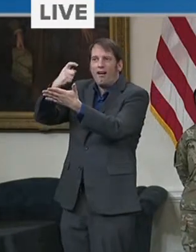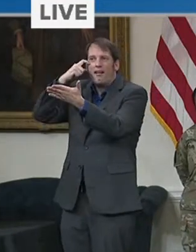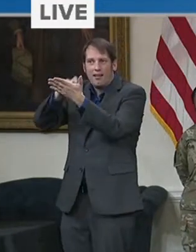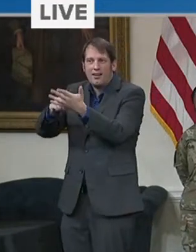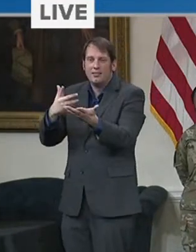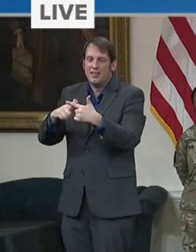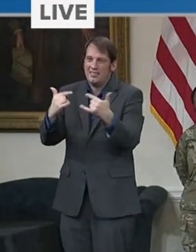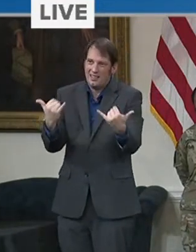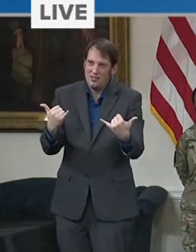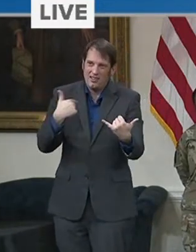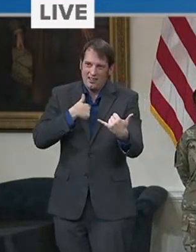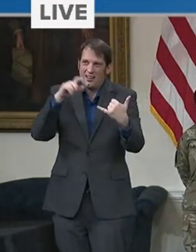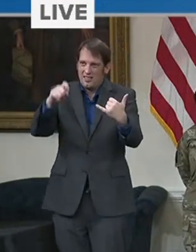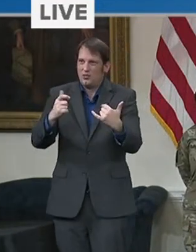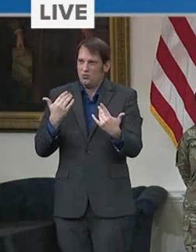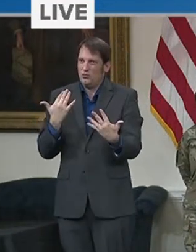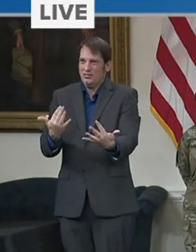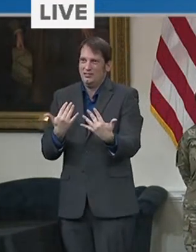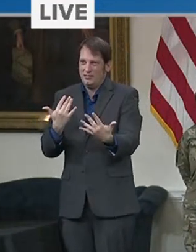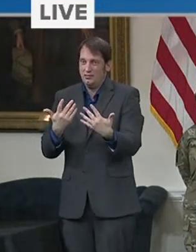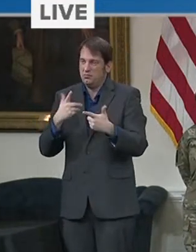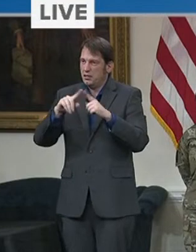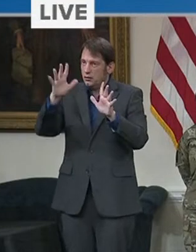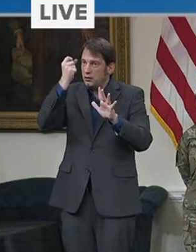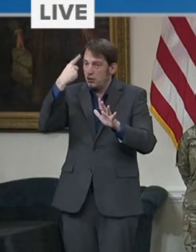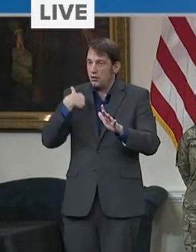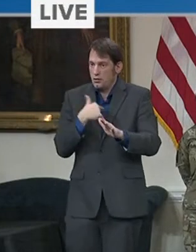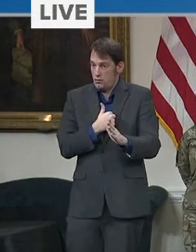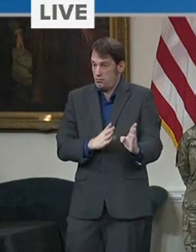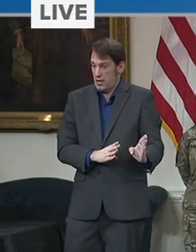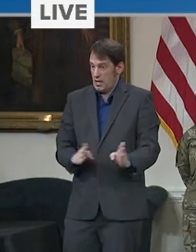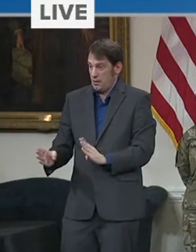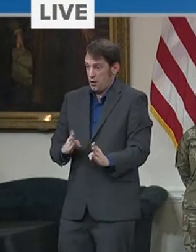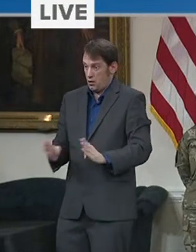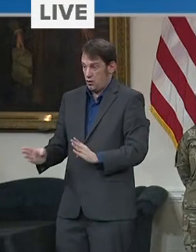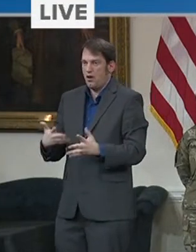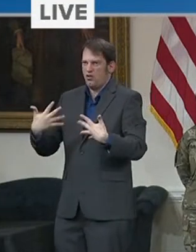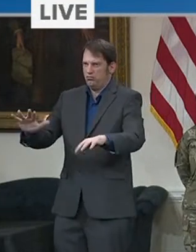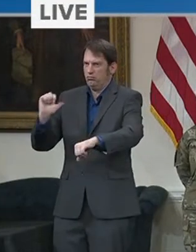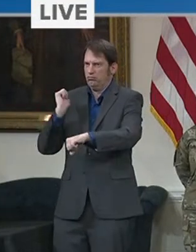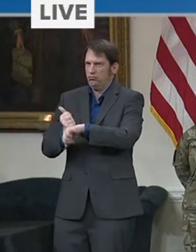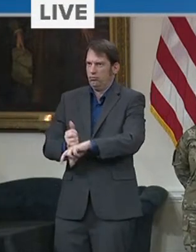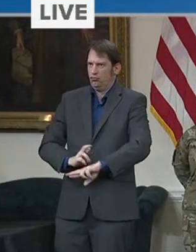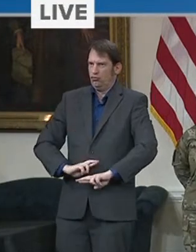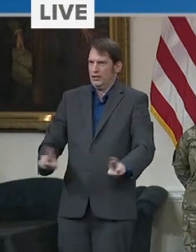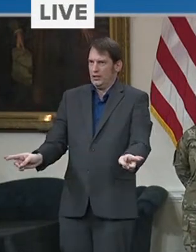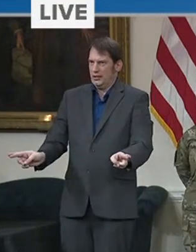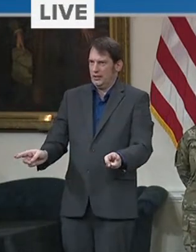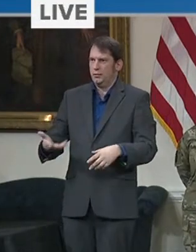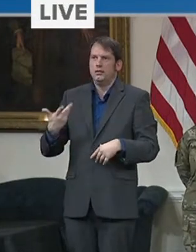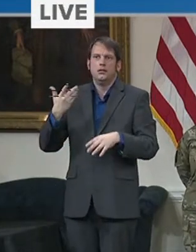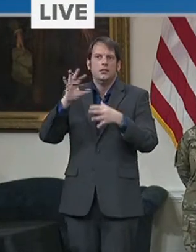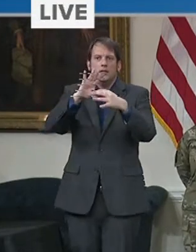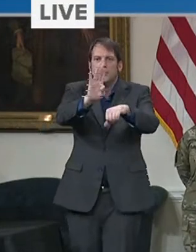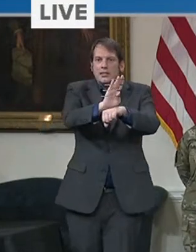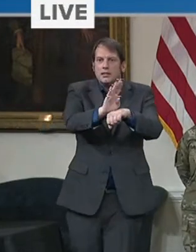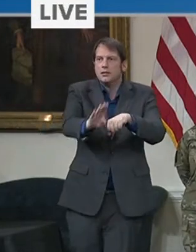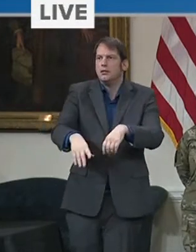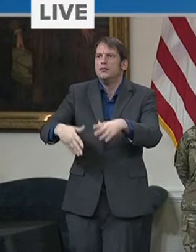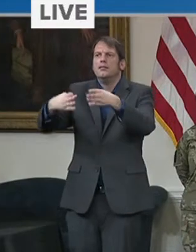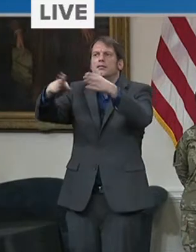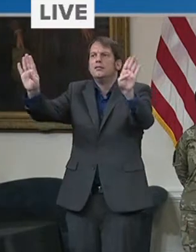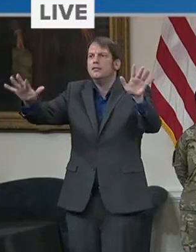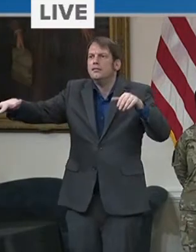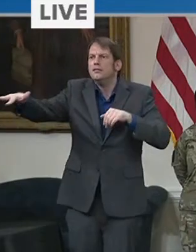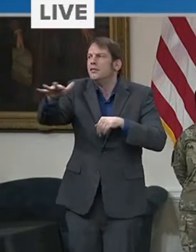all-of-Maryland approach for vaccination, one that engages the private sector and the public sector, from hospitals to churches, from